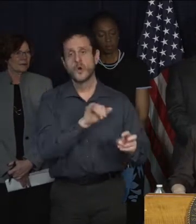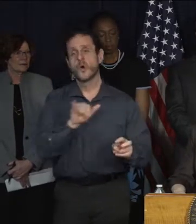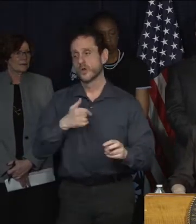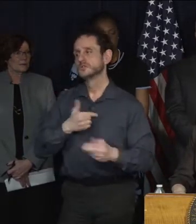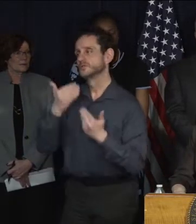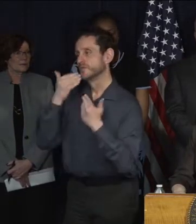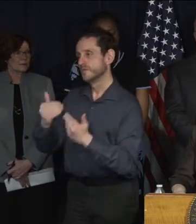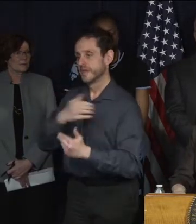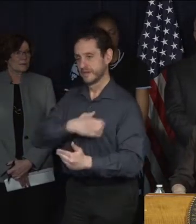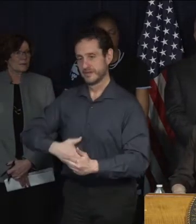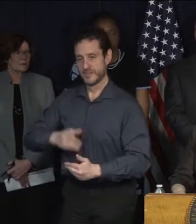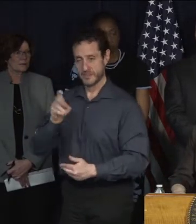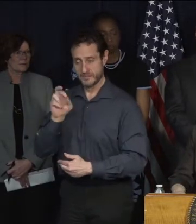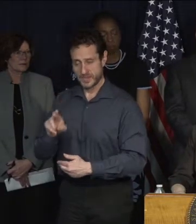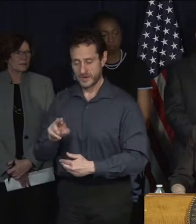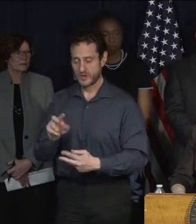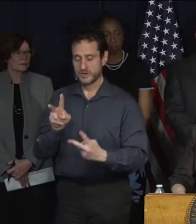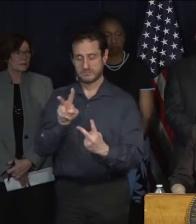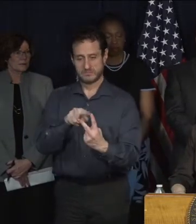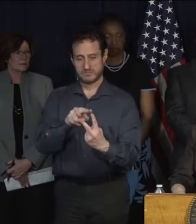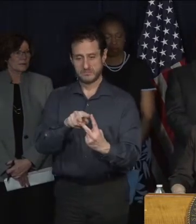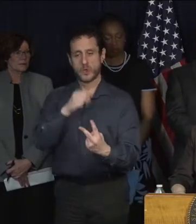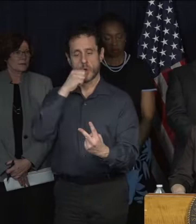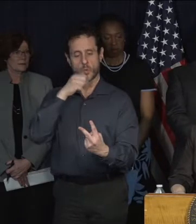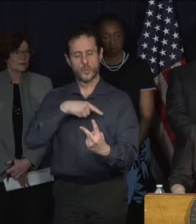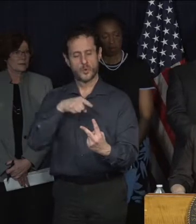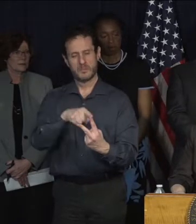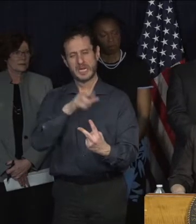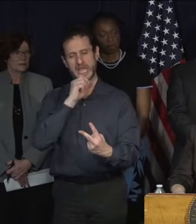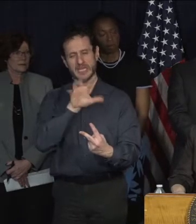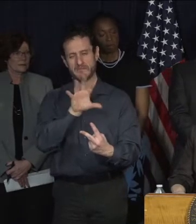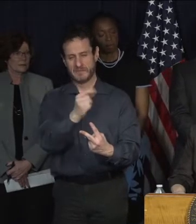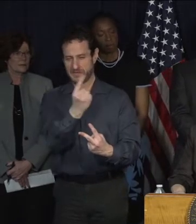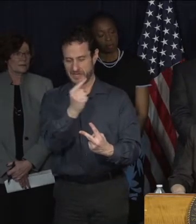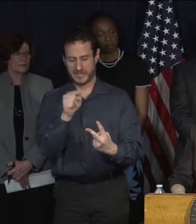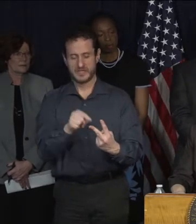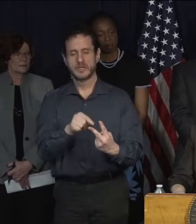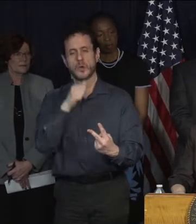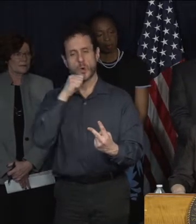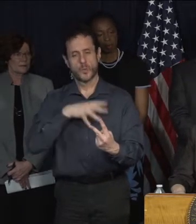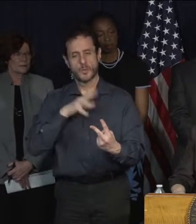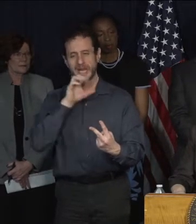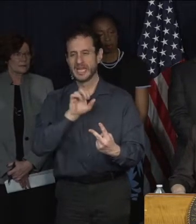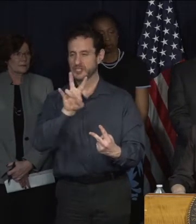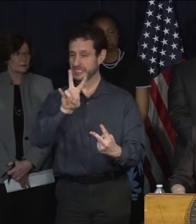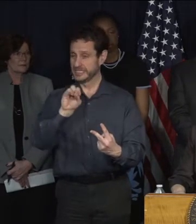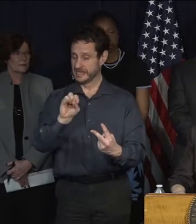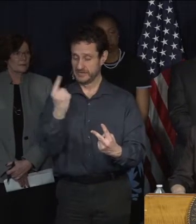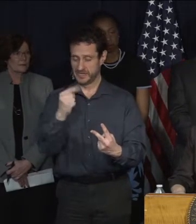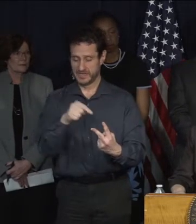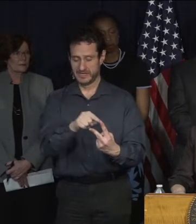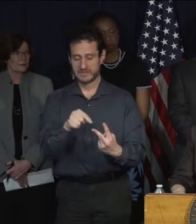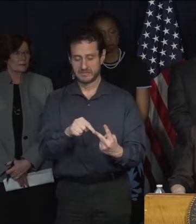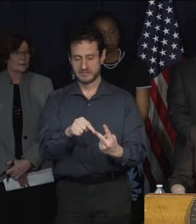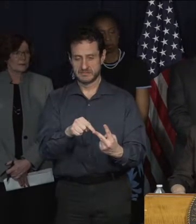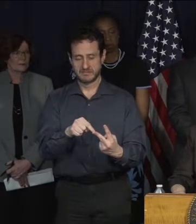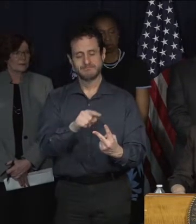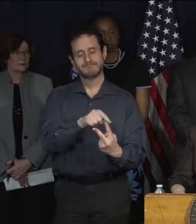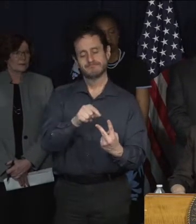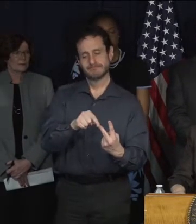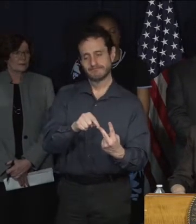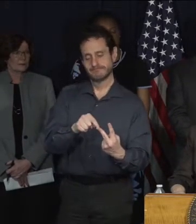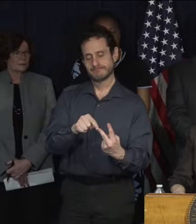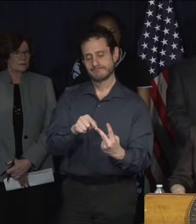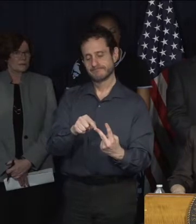2 of these cases, a woman in her 50s and a woman in her 70s, are both family members of